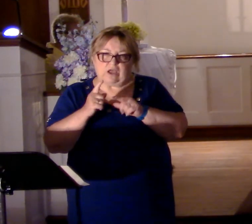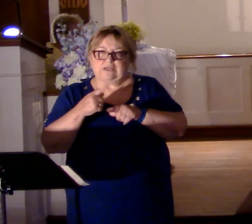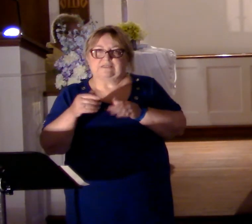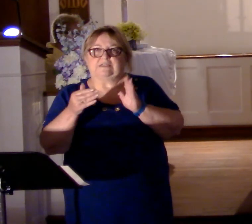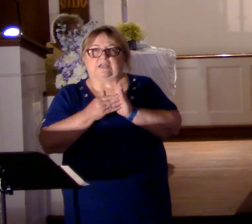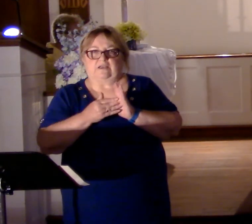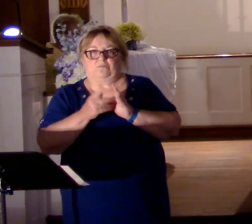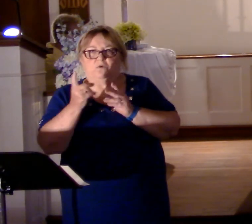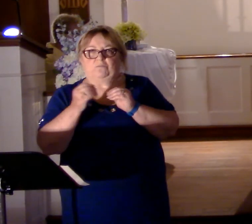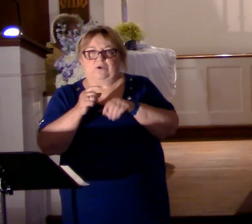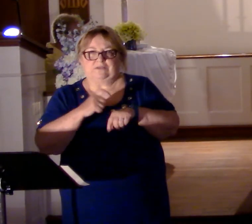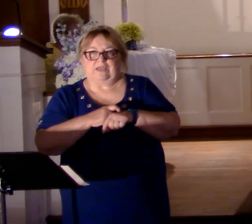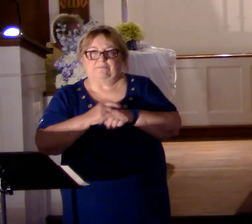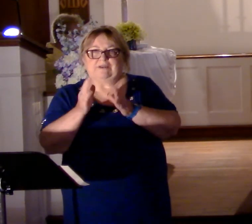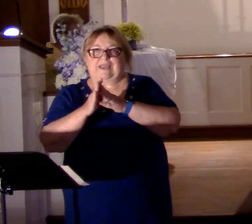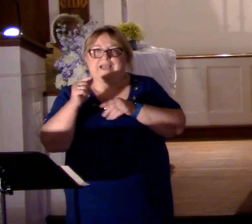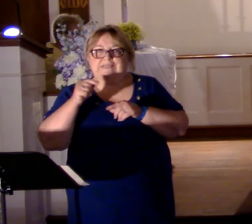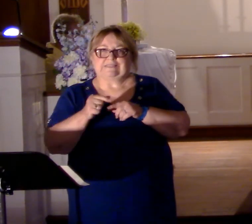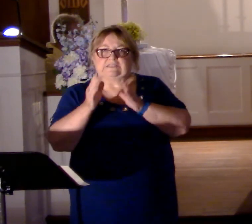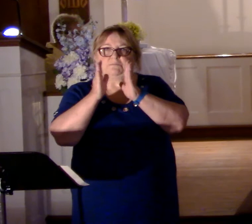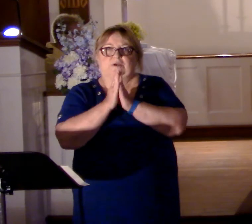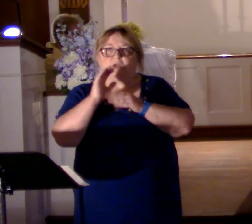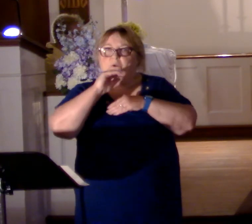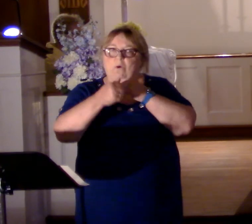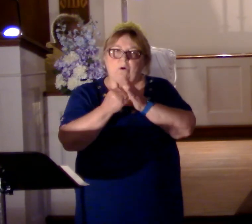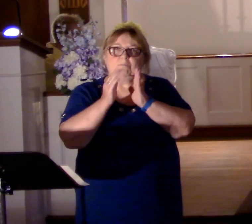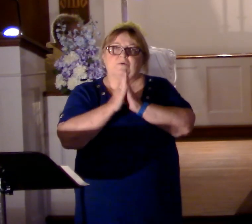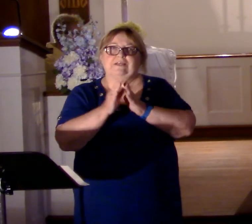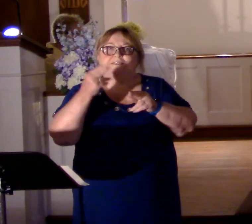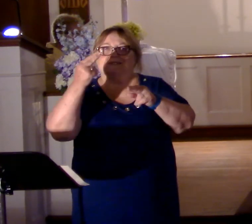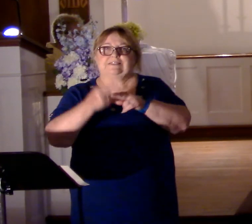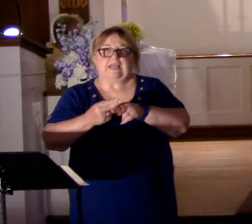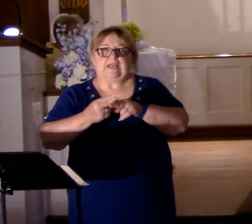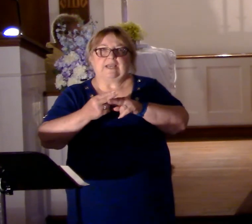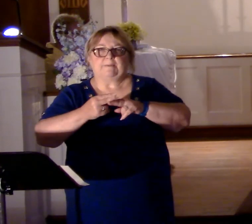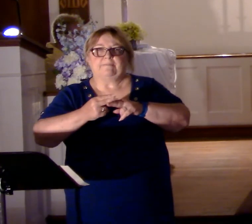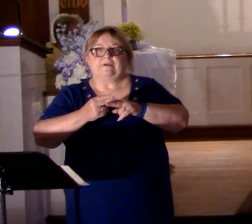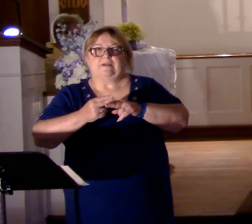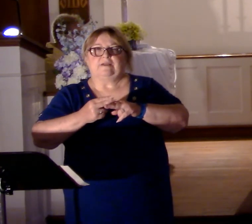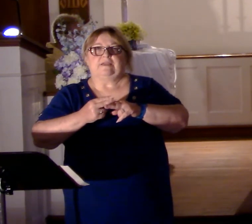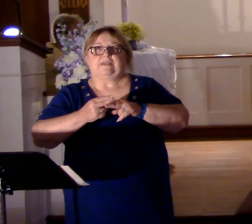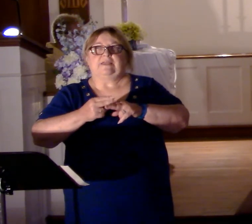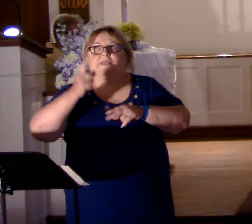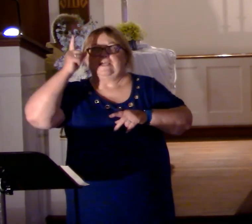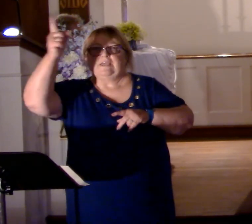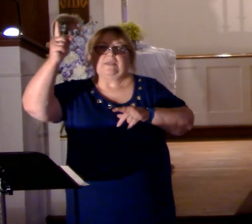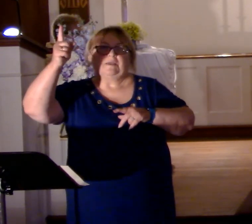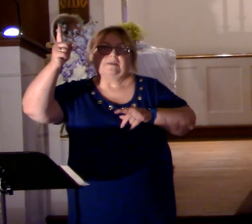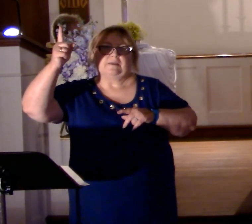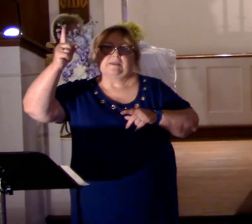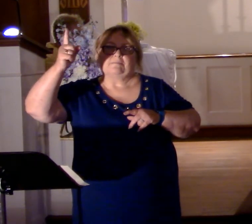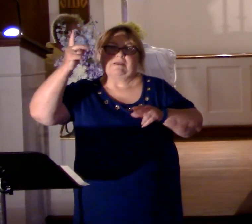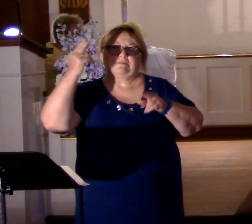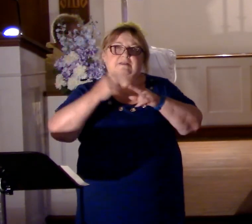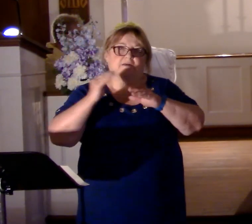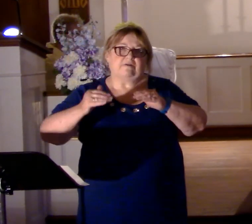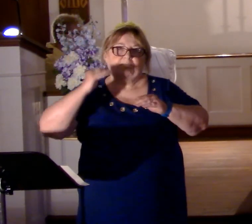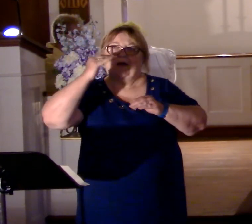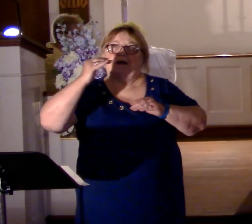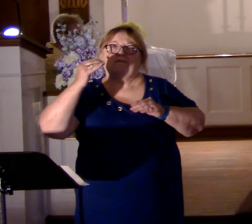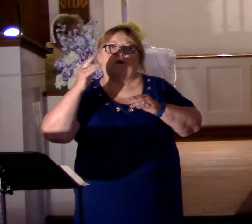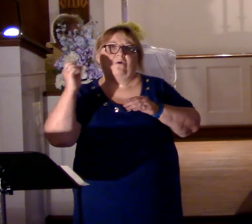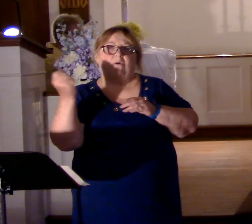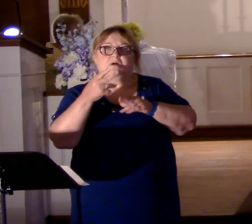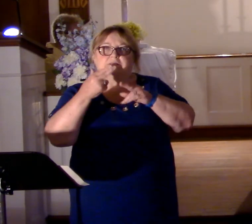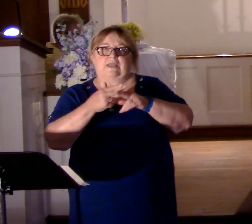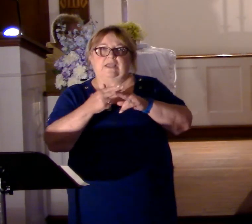time. We ask this prayer and all prayers in the name of him who has a name above every